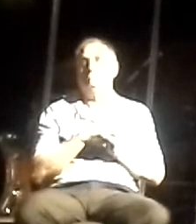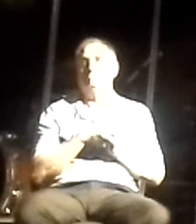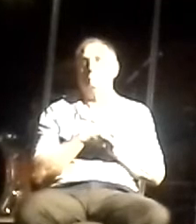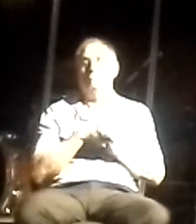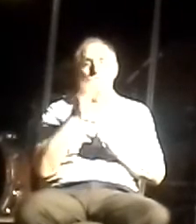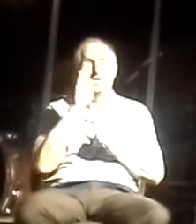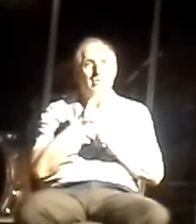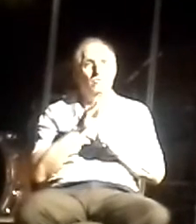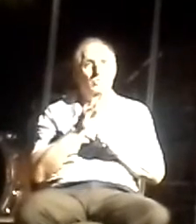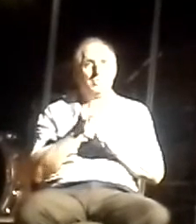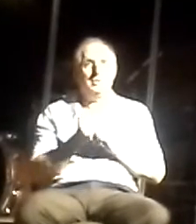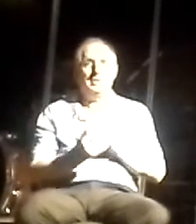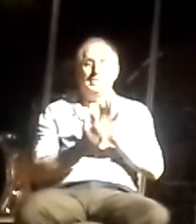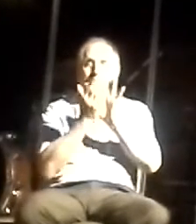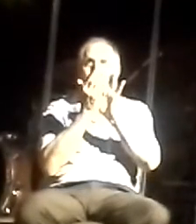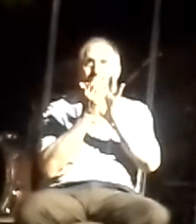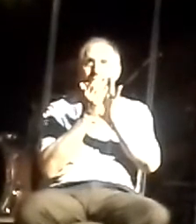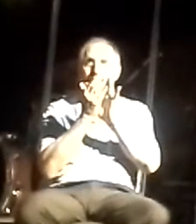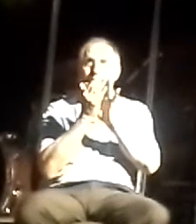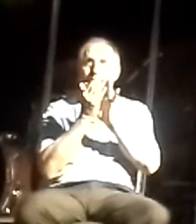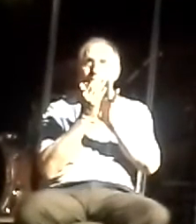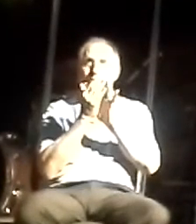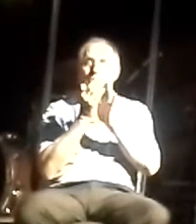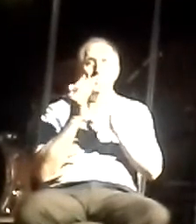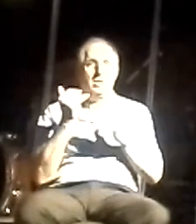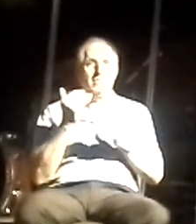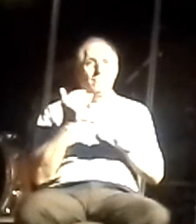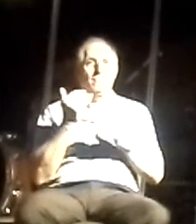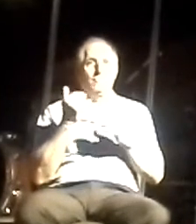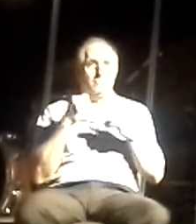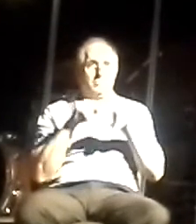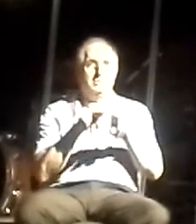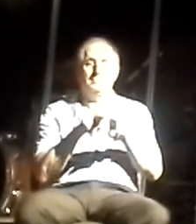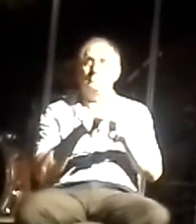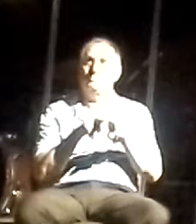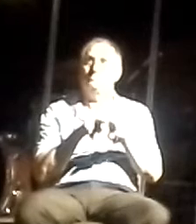You never face the regret of waiting to give your body to the one that you marry.